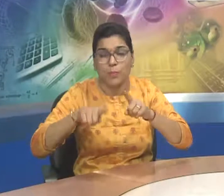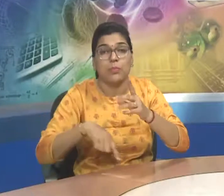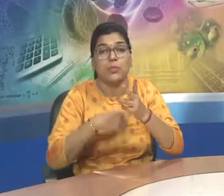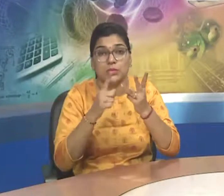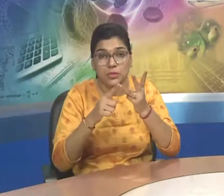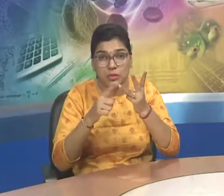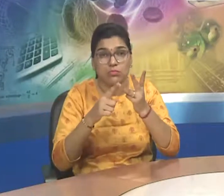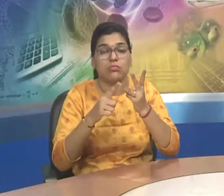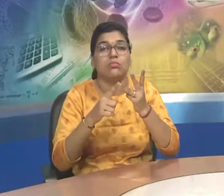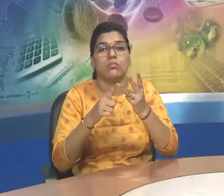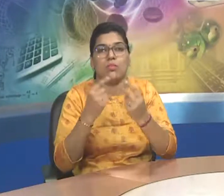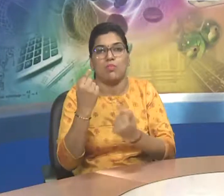of the key